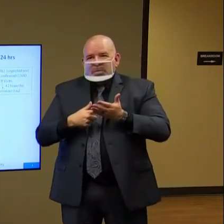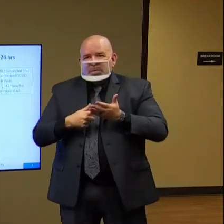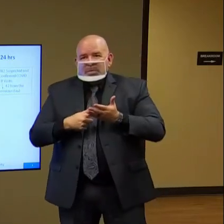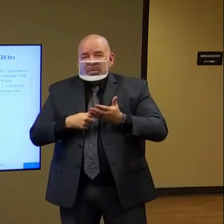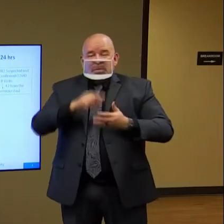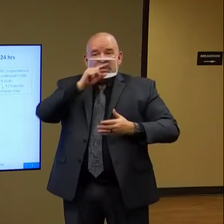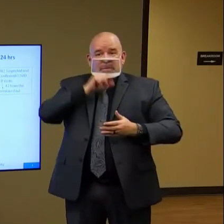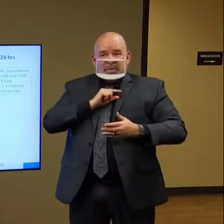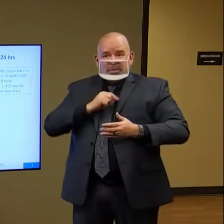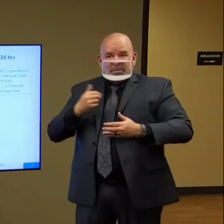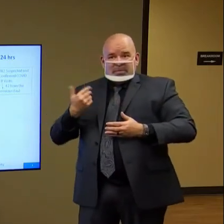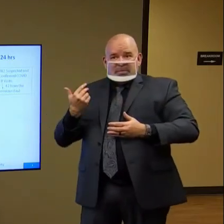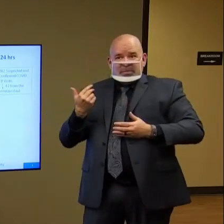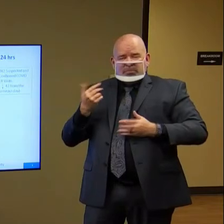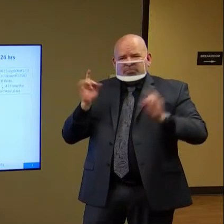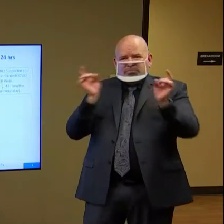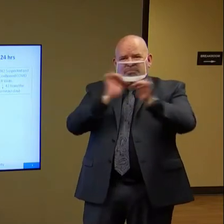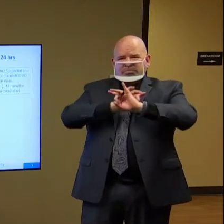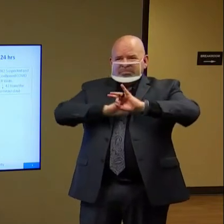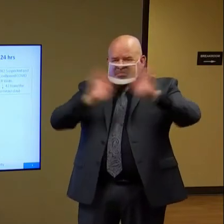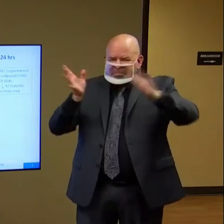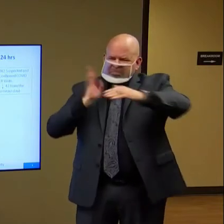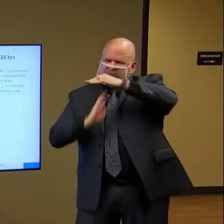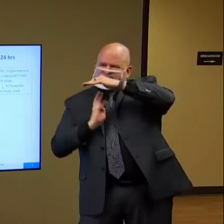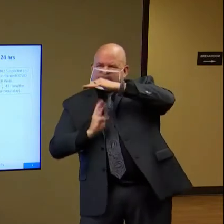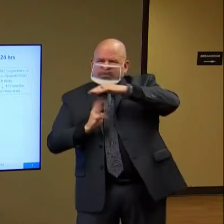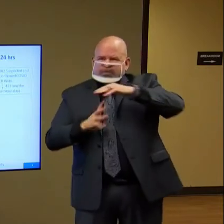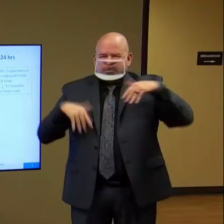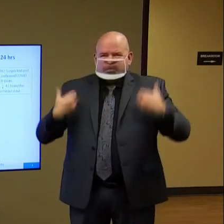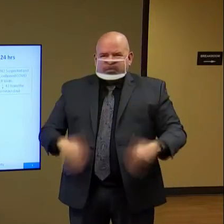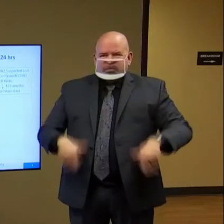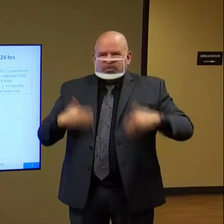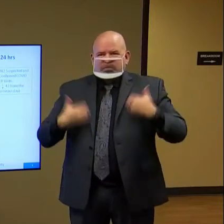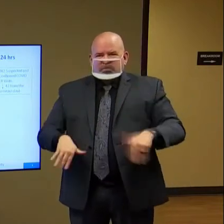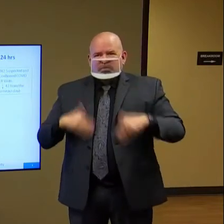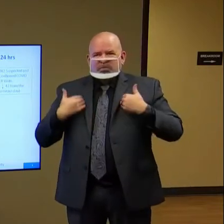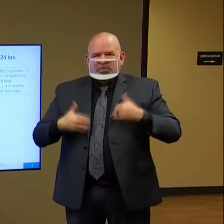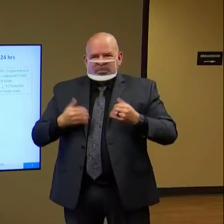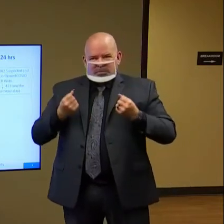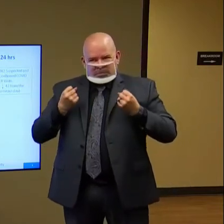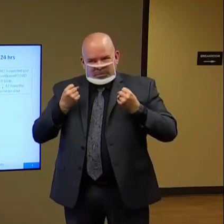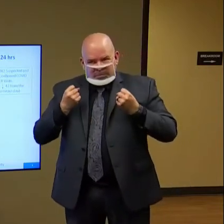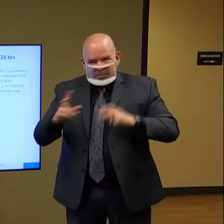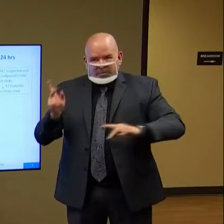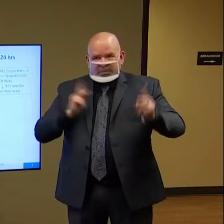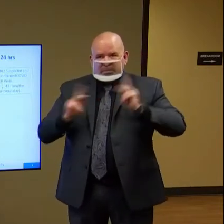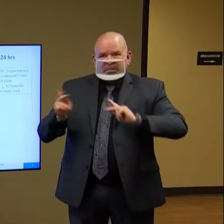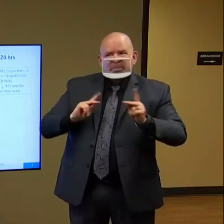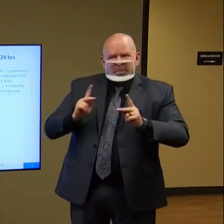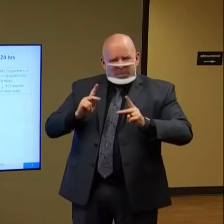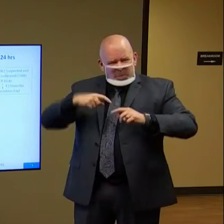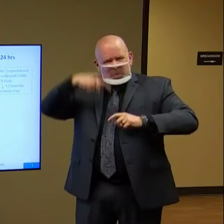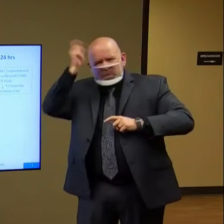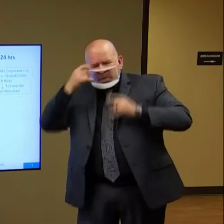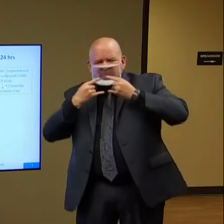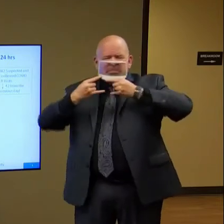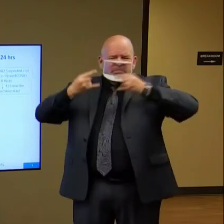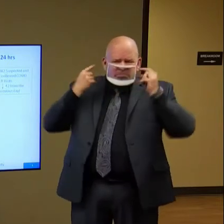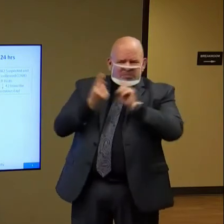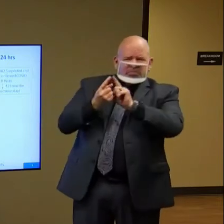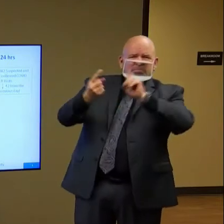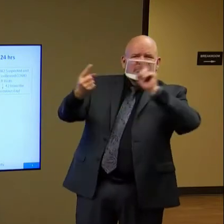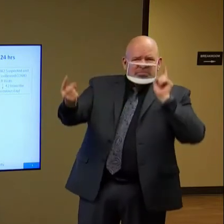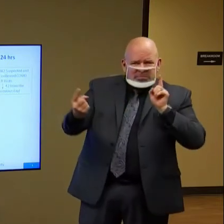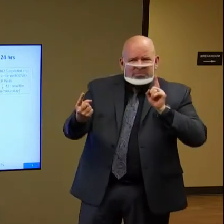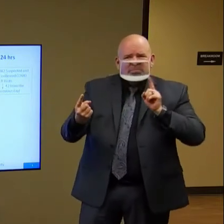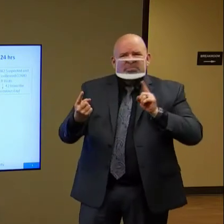been. We appreciate the communities, really accepting that it's not going to be a regular holiday. And